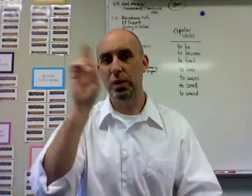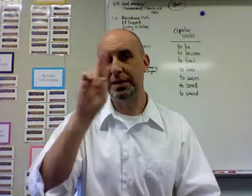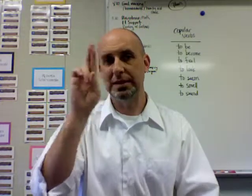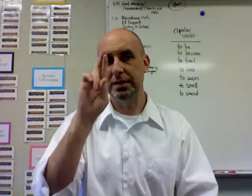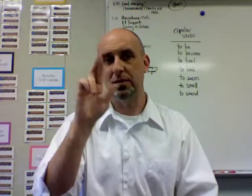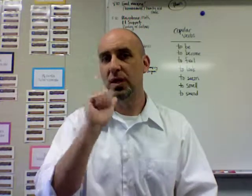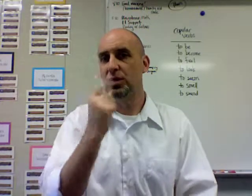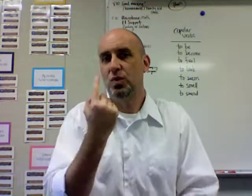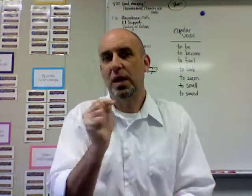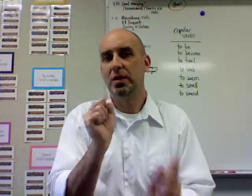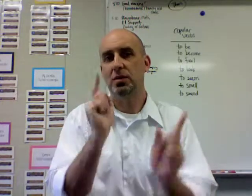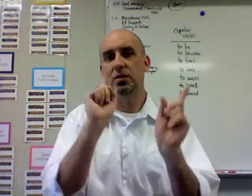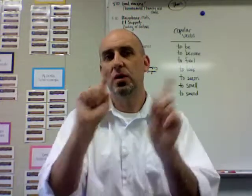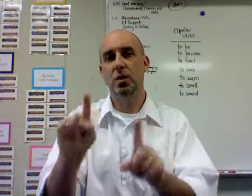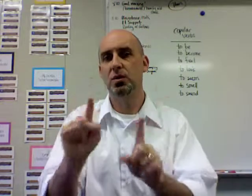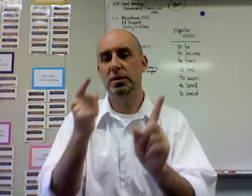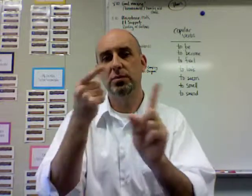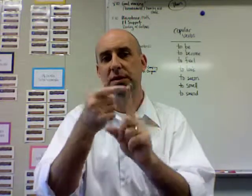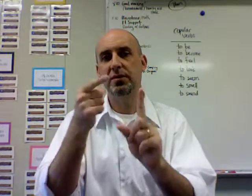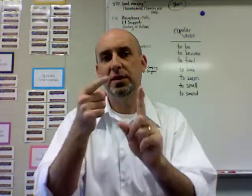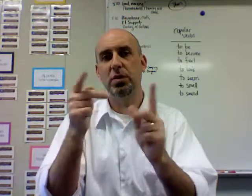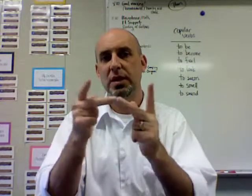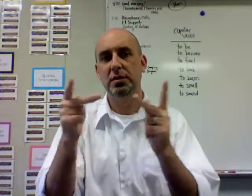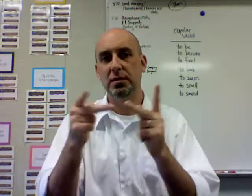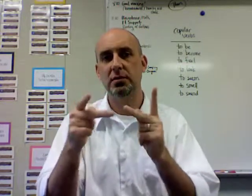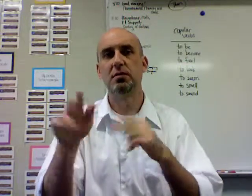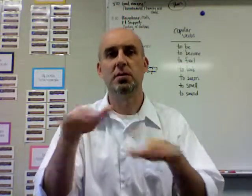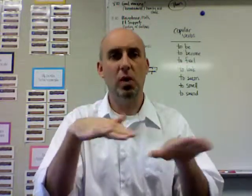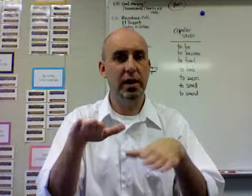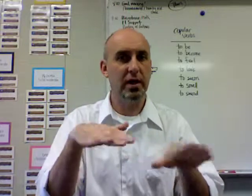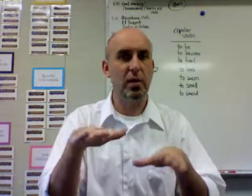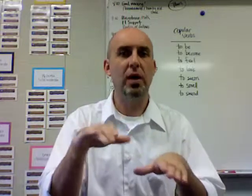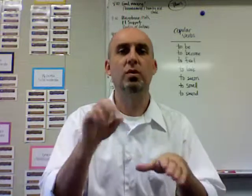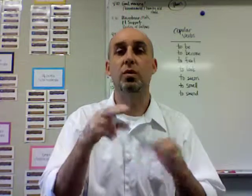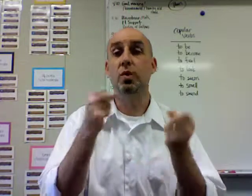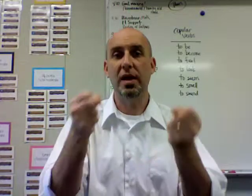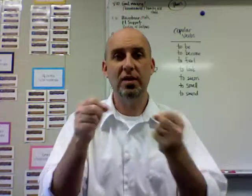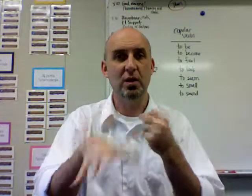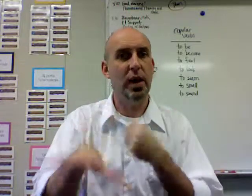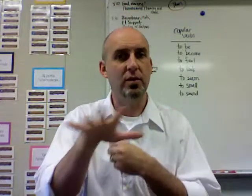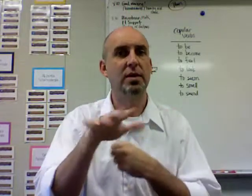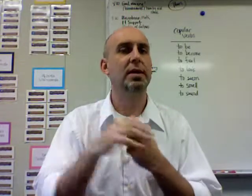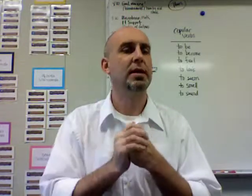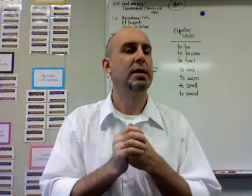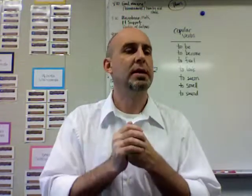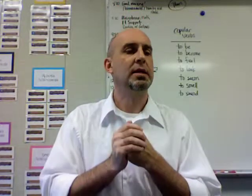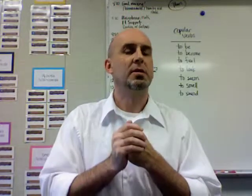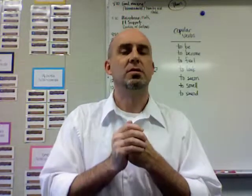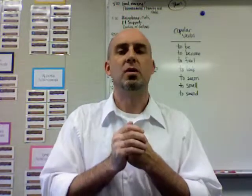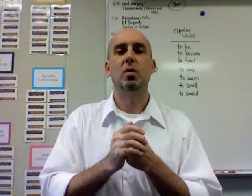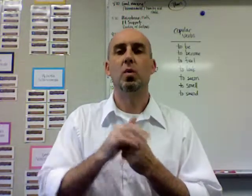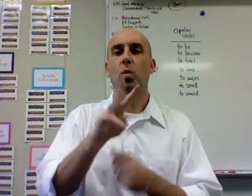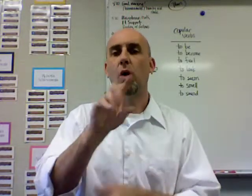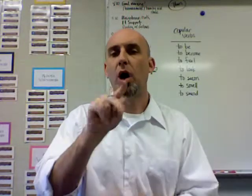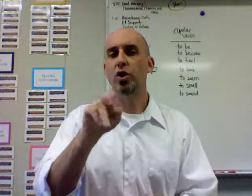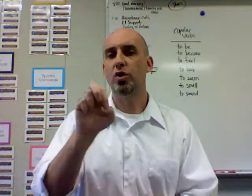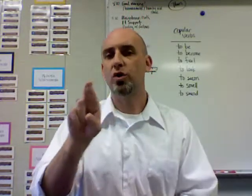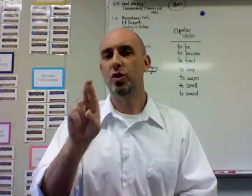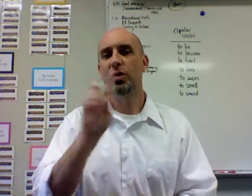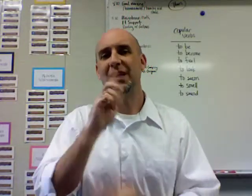reason. You're not trying to go to a specific place. Just walking around or driving around. So wander, a really